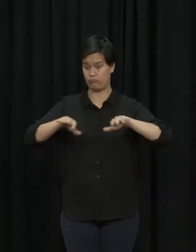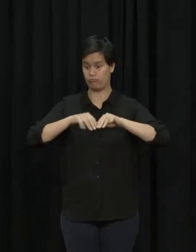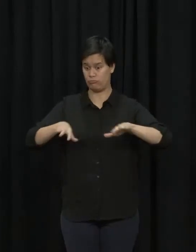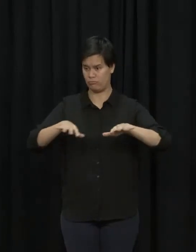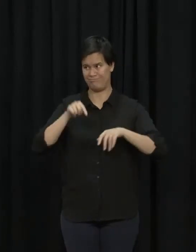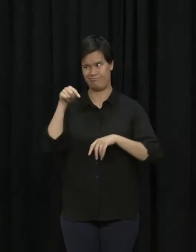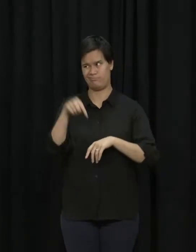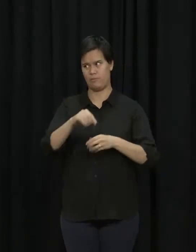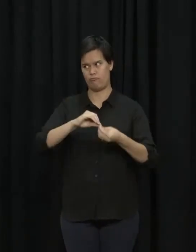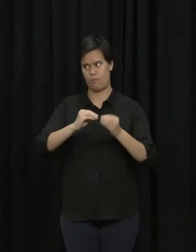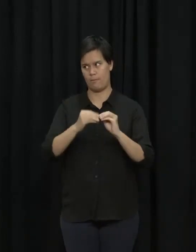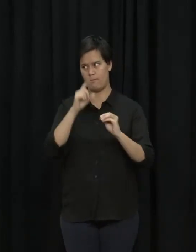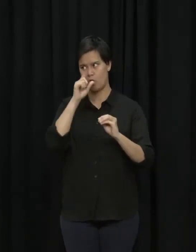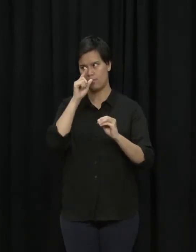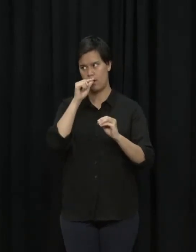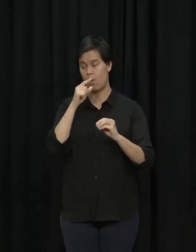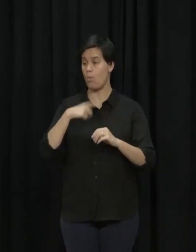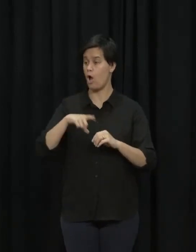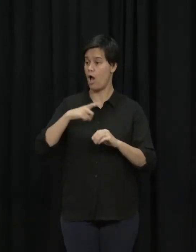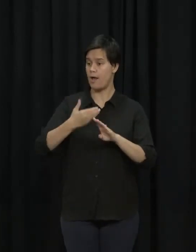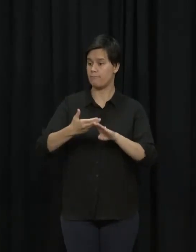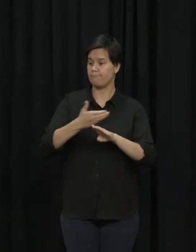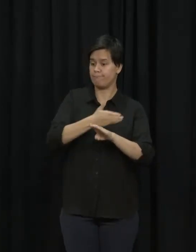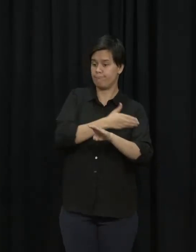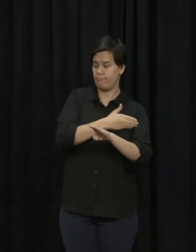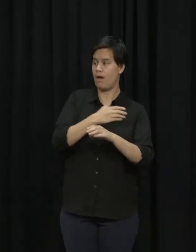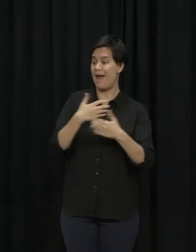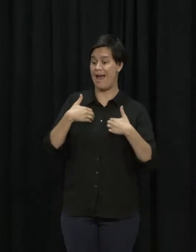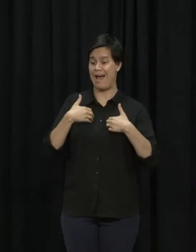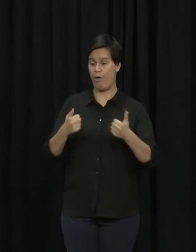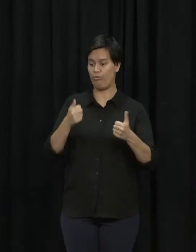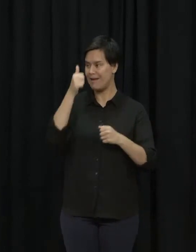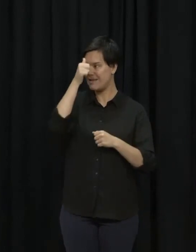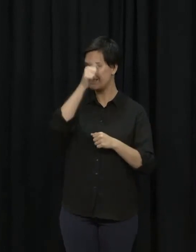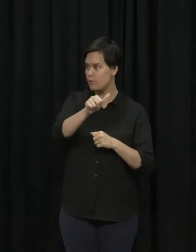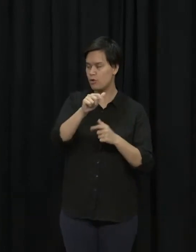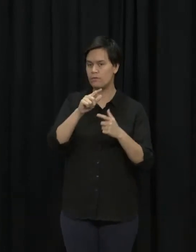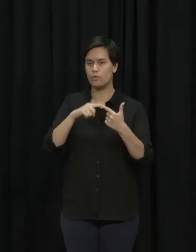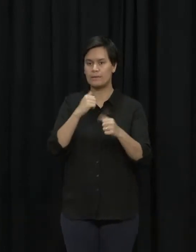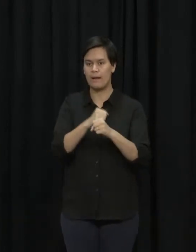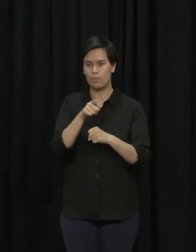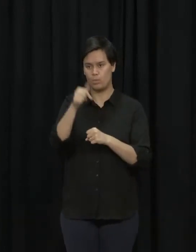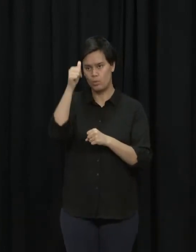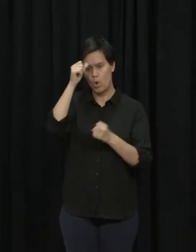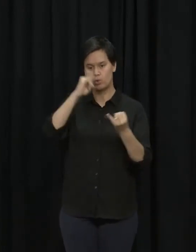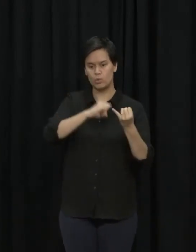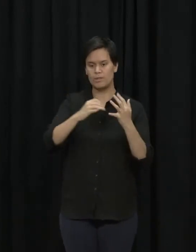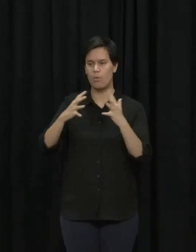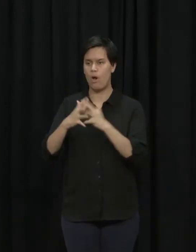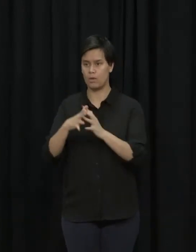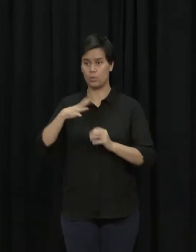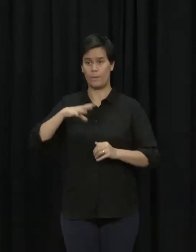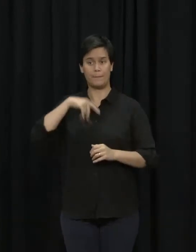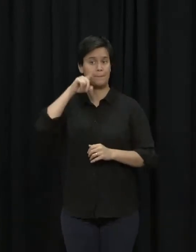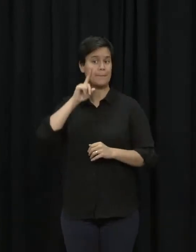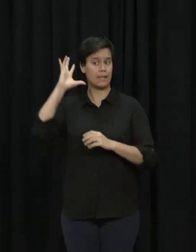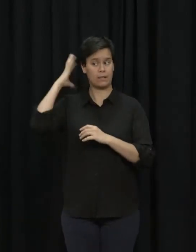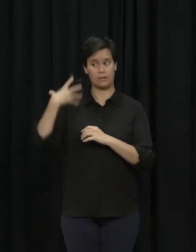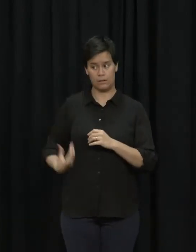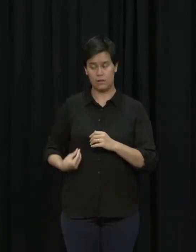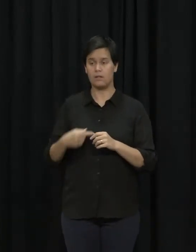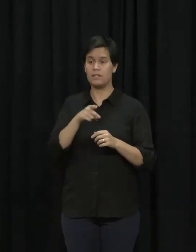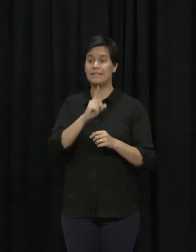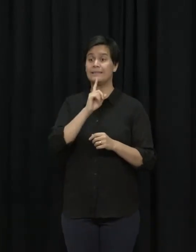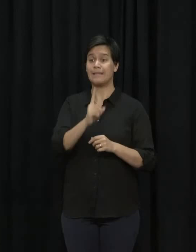for example, over recent days, you've had health experts, the likes of Susie Wiles, talking about people needing to take their bubble with them if